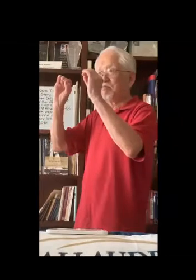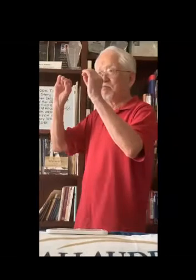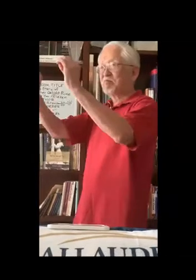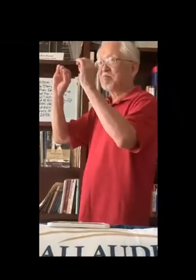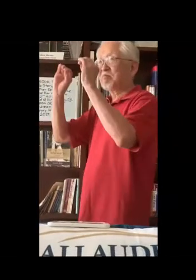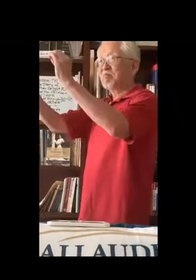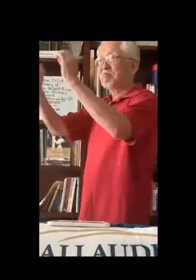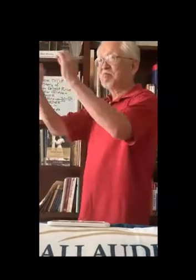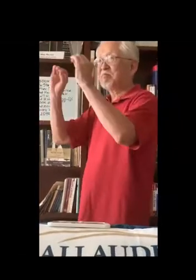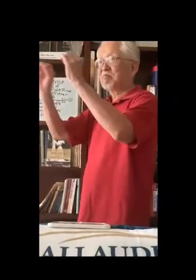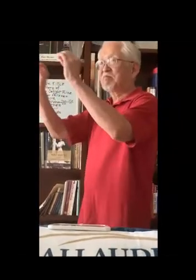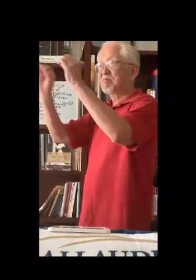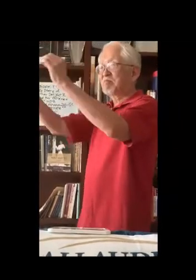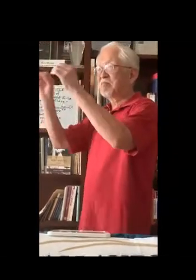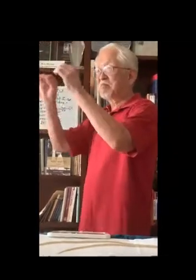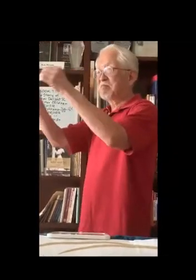teaching, teach,